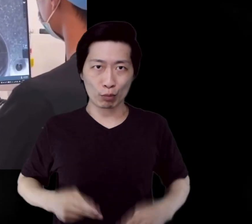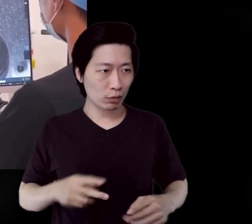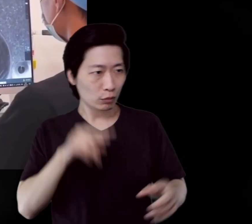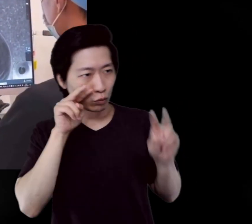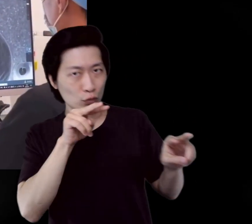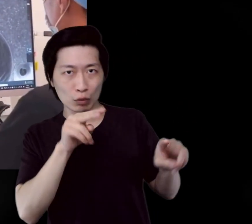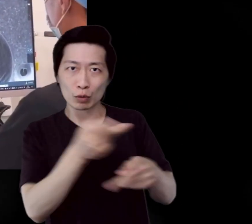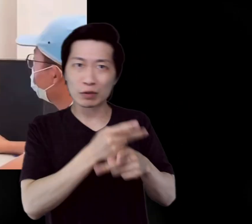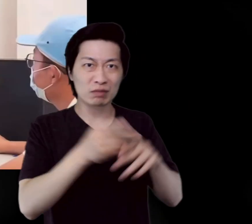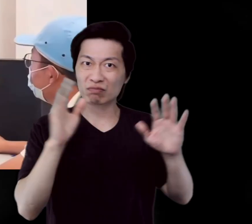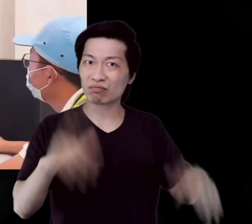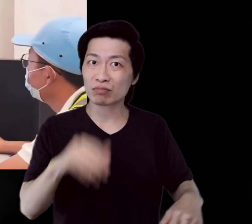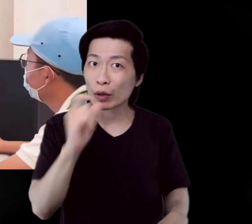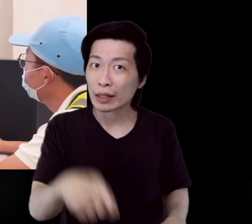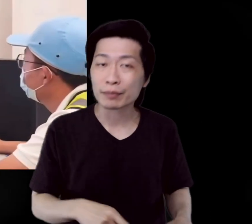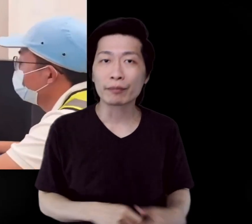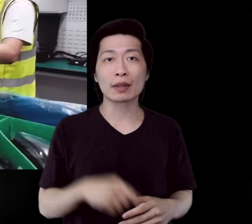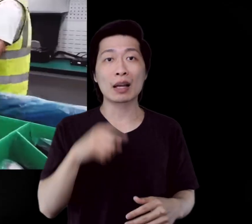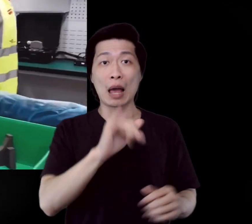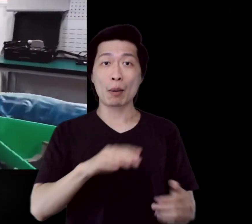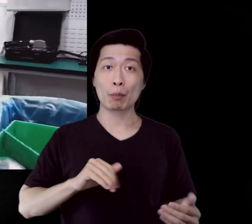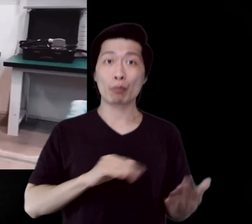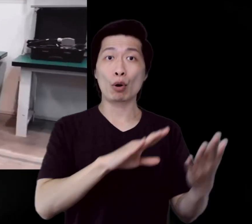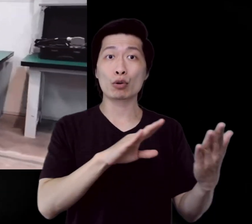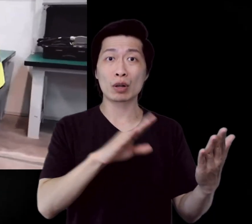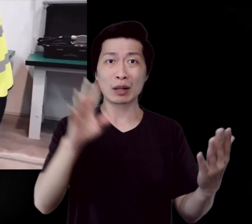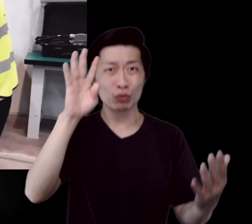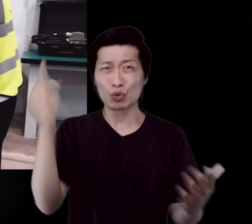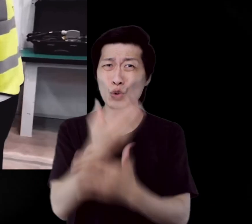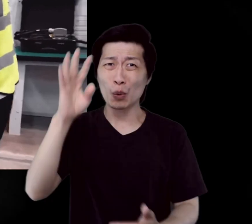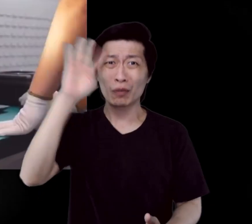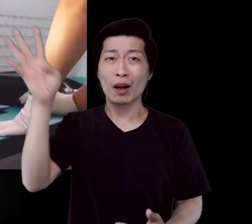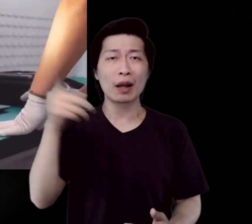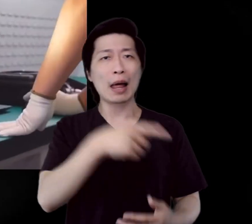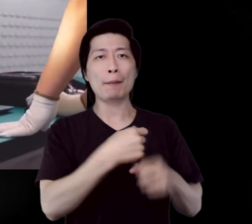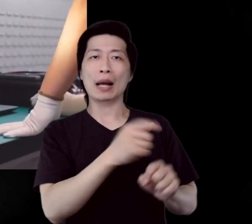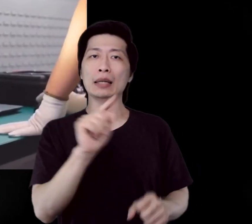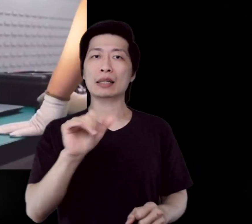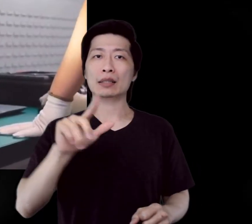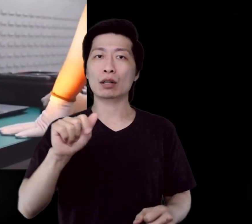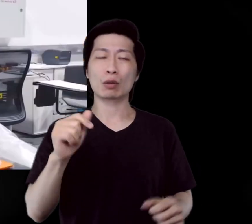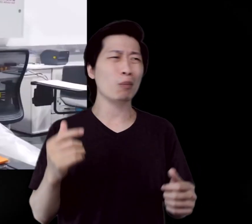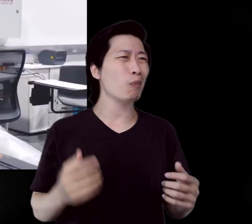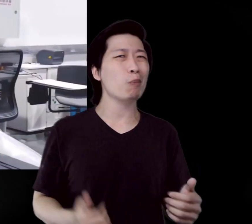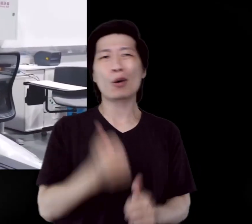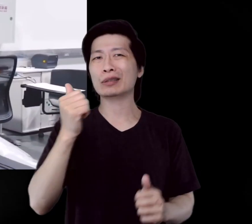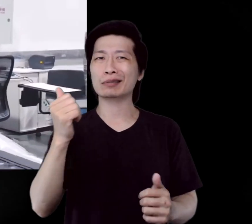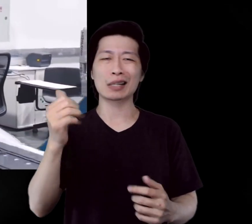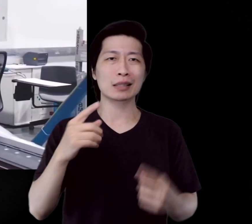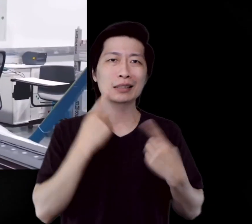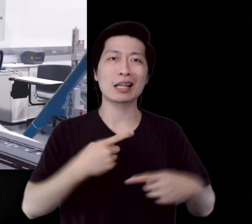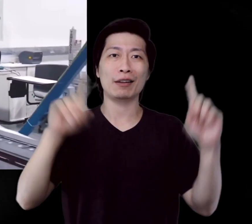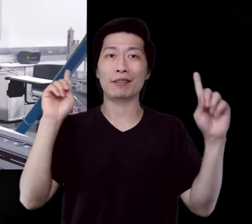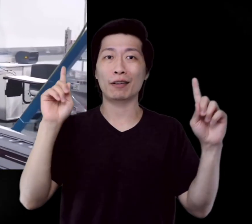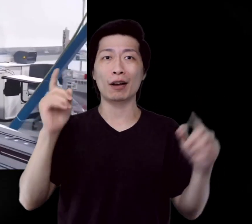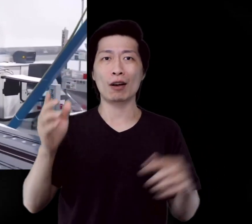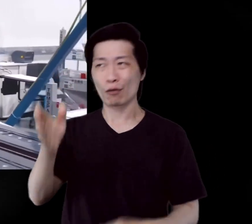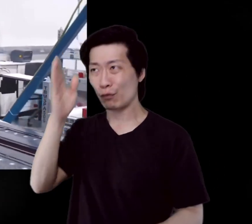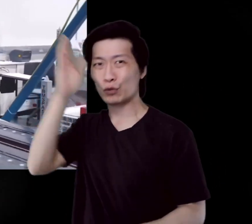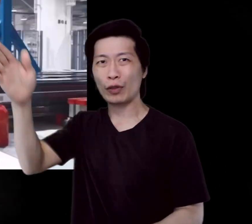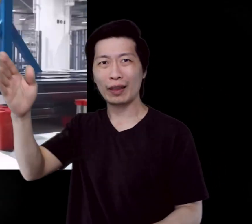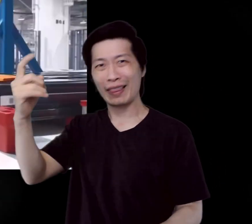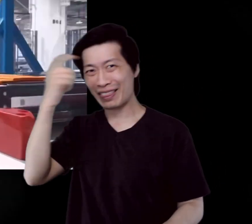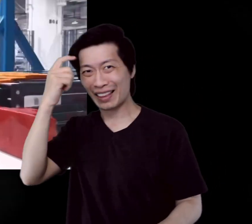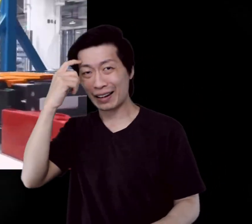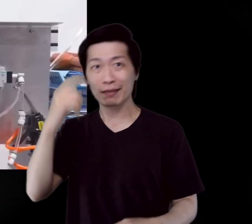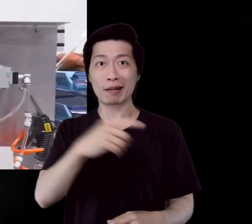together does all on their own, without any human supervision. This innovative approach to car manufacturing has made